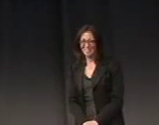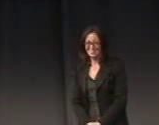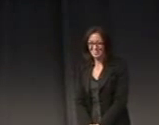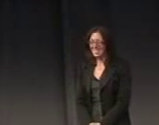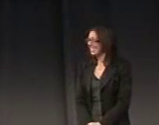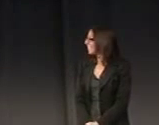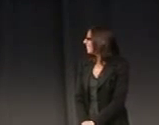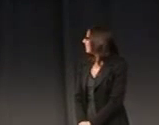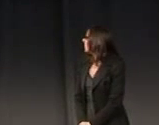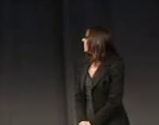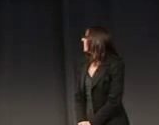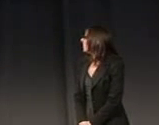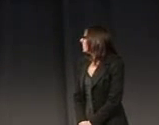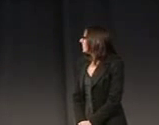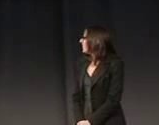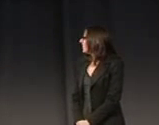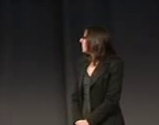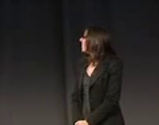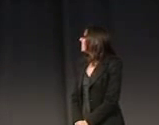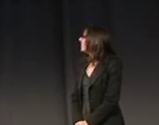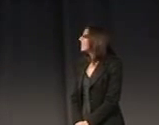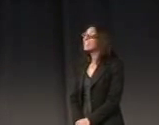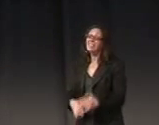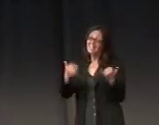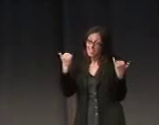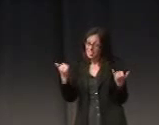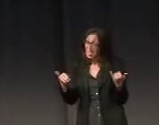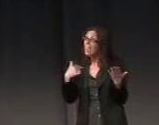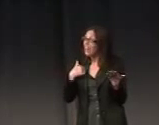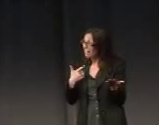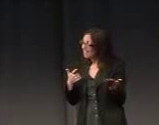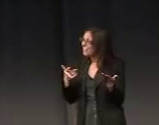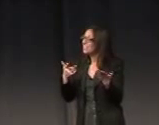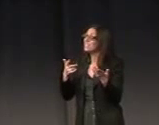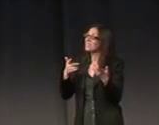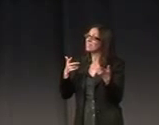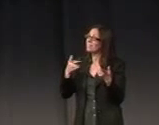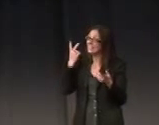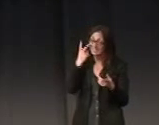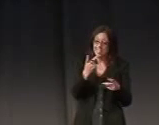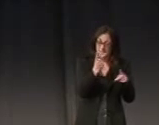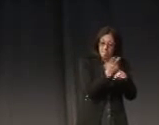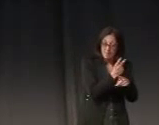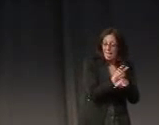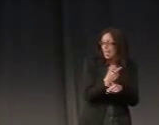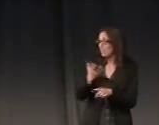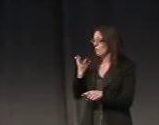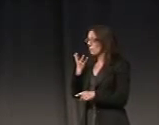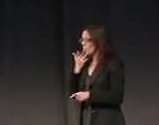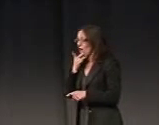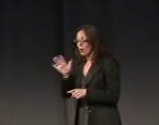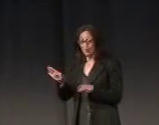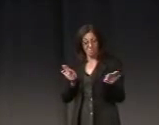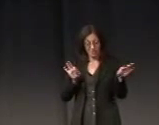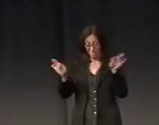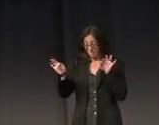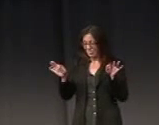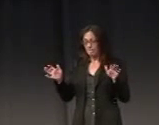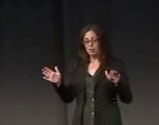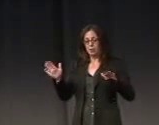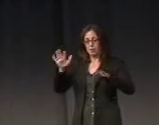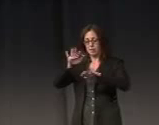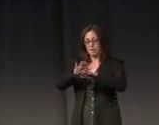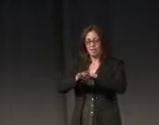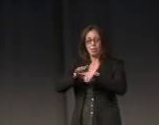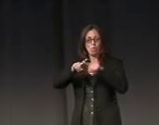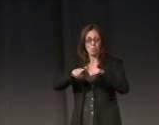So now, we arrived at an account of mathematics and of color that are mutually reliant on one another, and more so, of